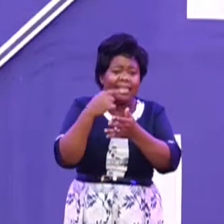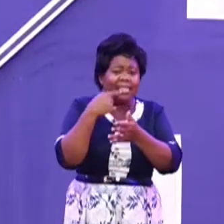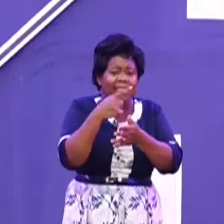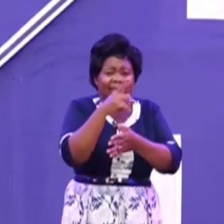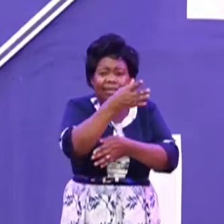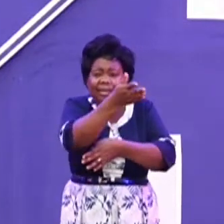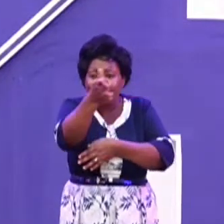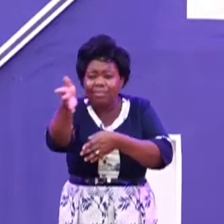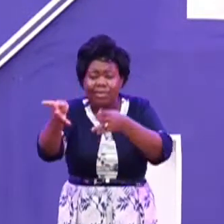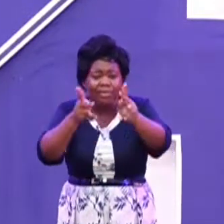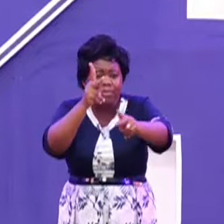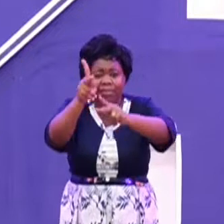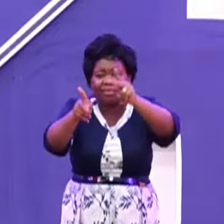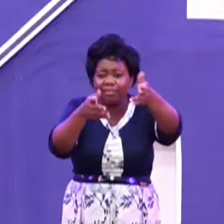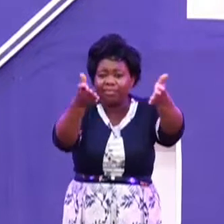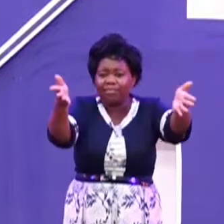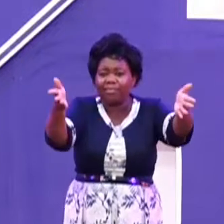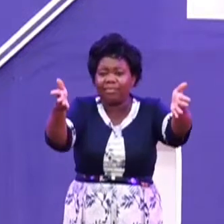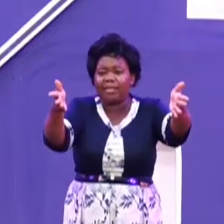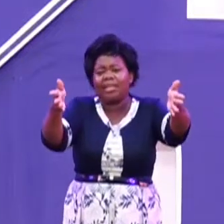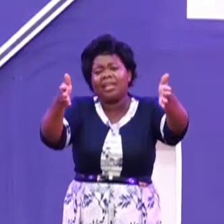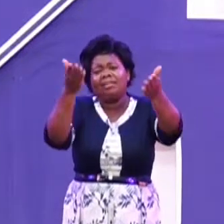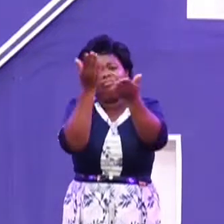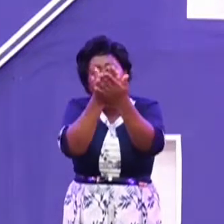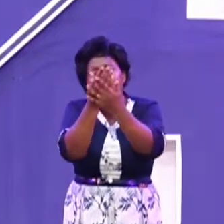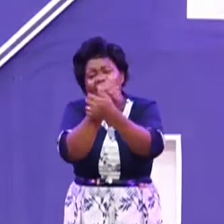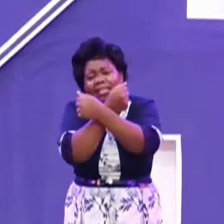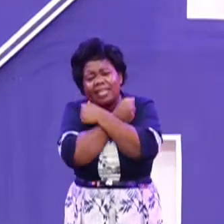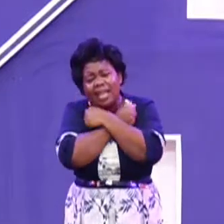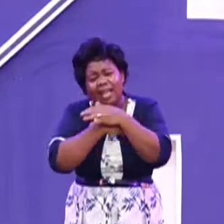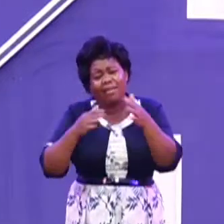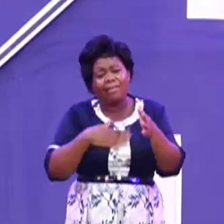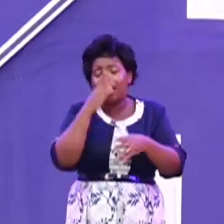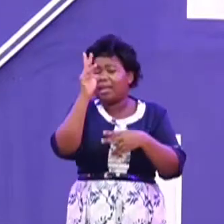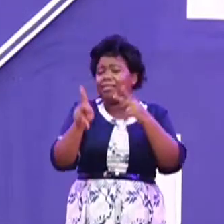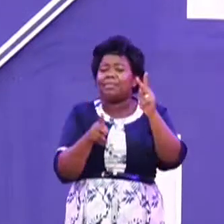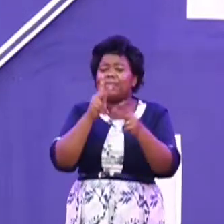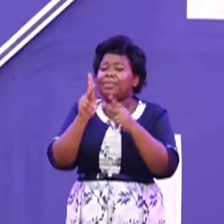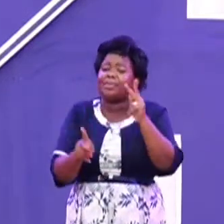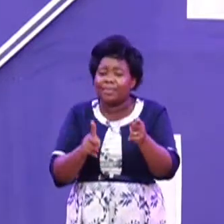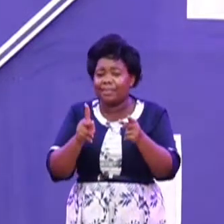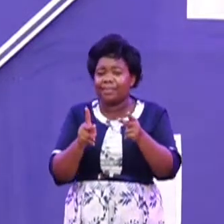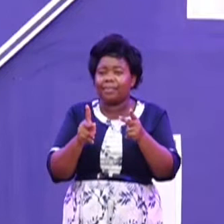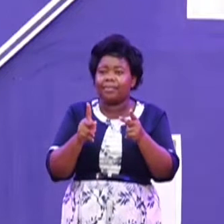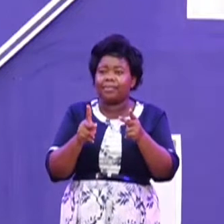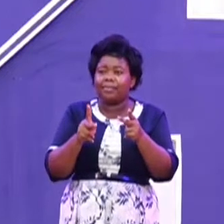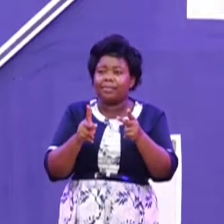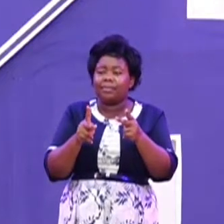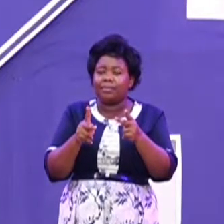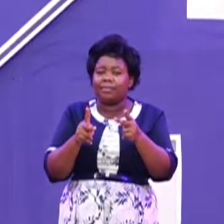people. Ntigamba abantu abo. Banjagalira abantu bange. Let them love my people. For